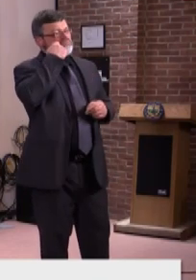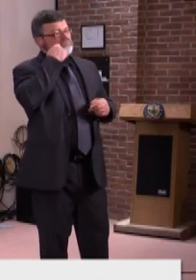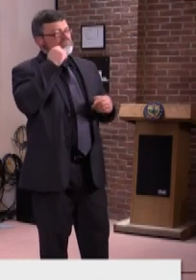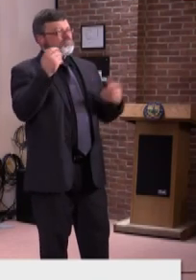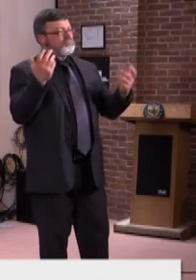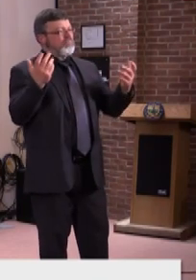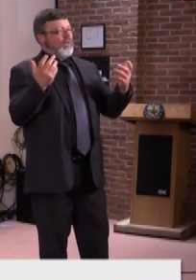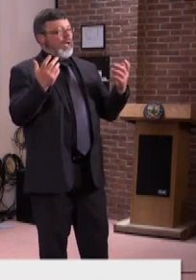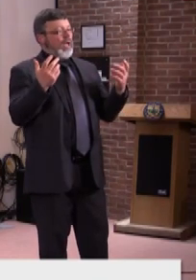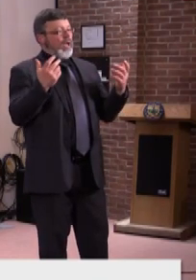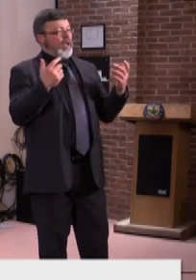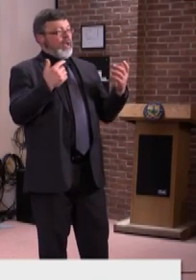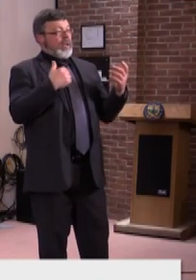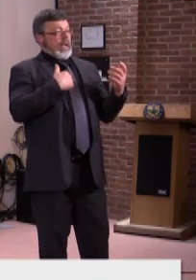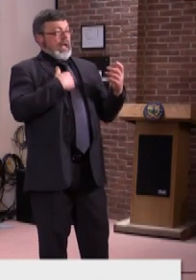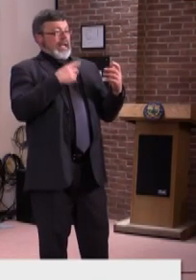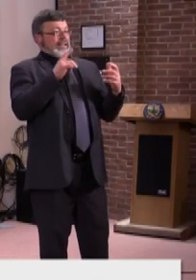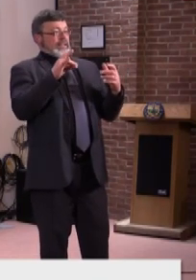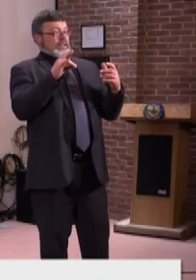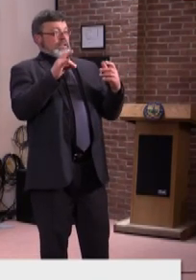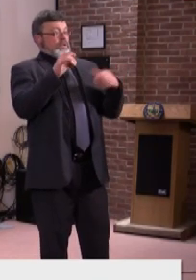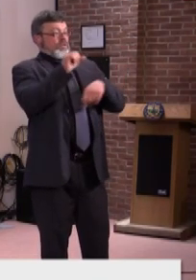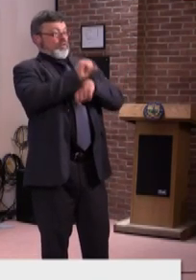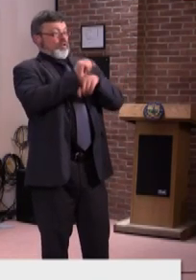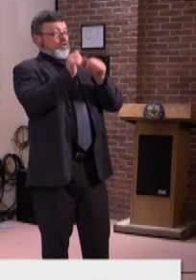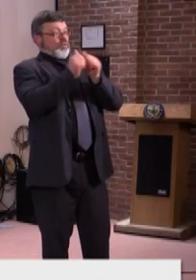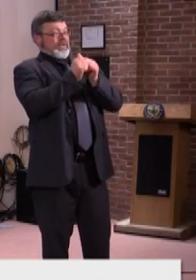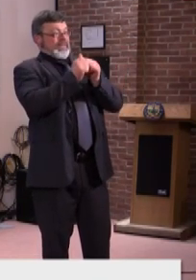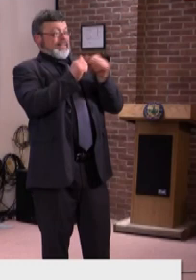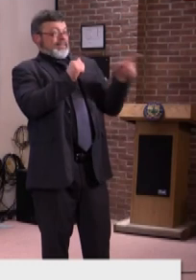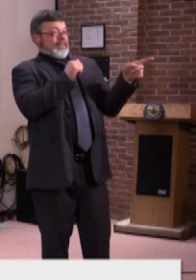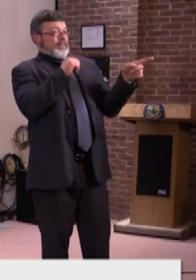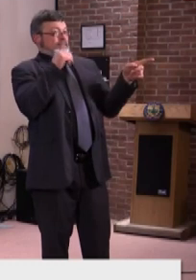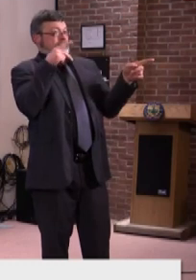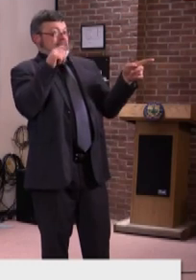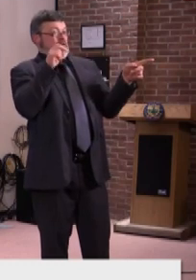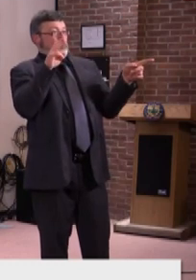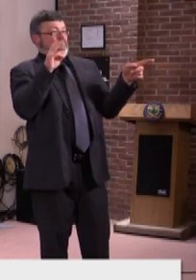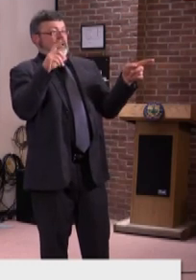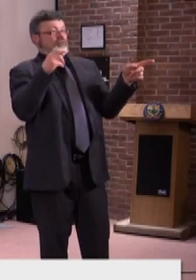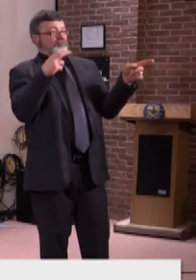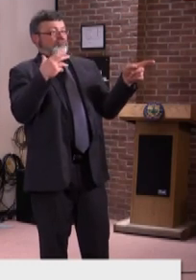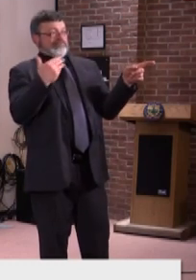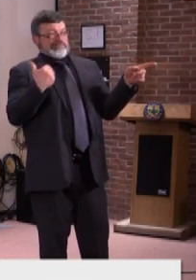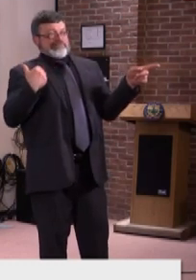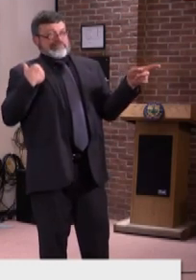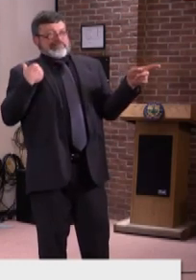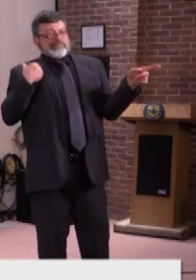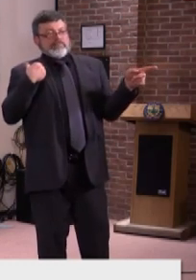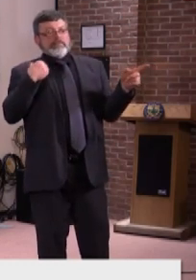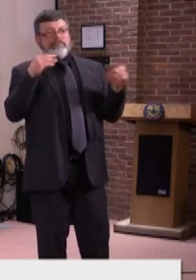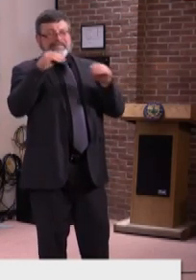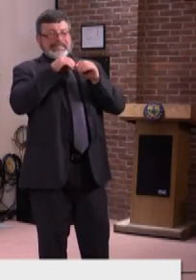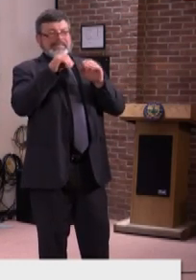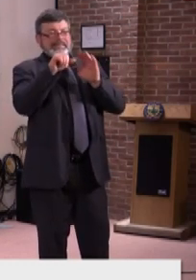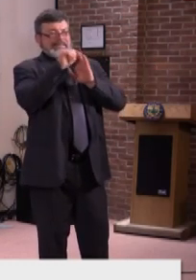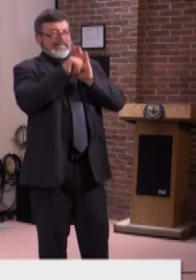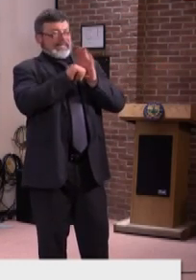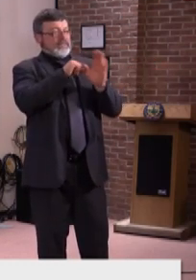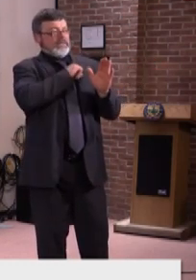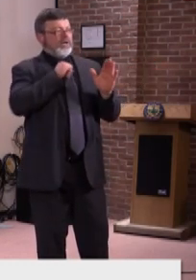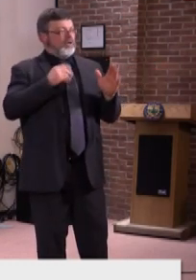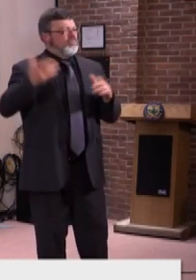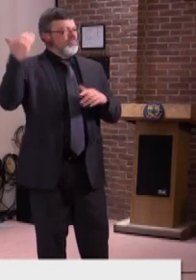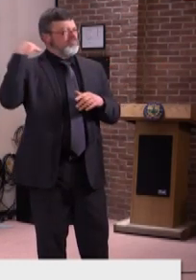i serve with uh with congressman welch when he was uh in the state senate and uh we always had a great relationship still